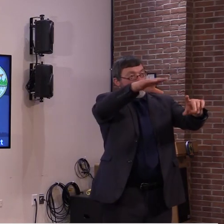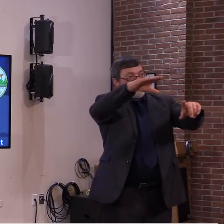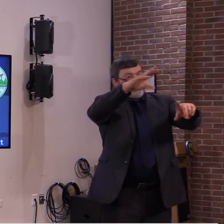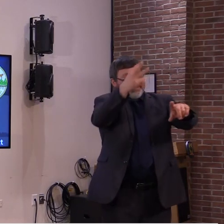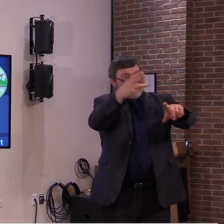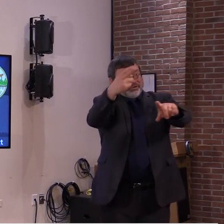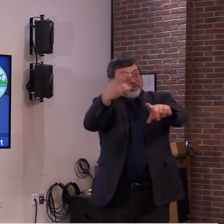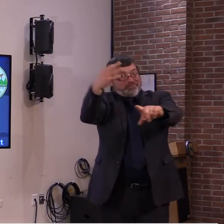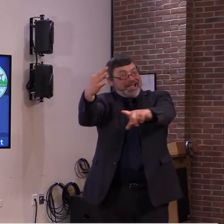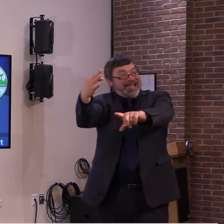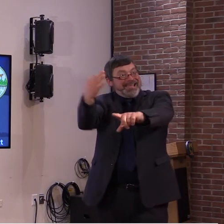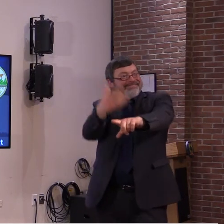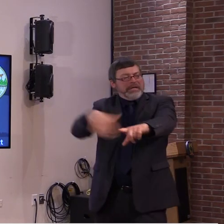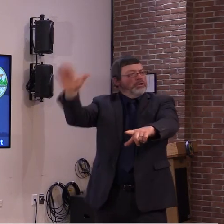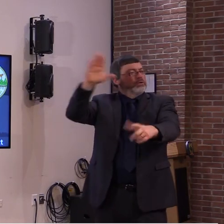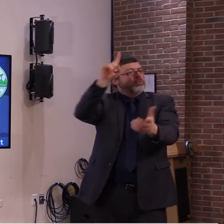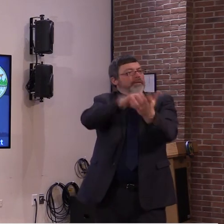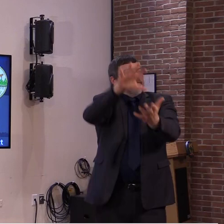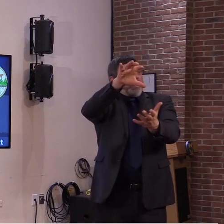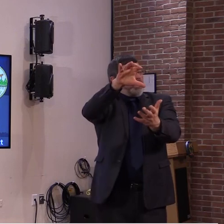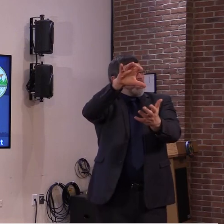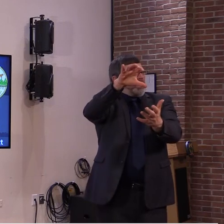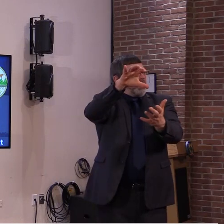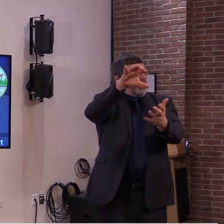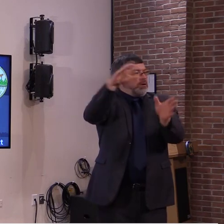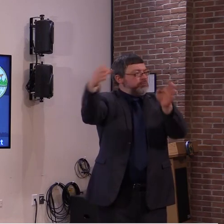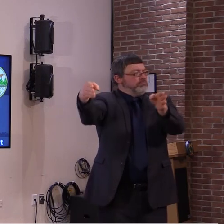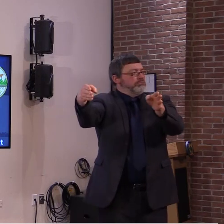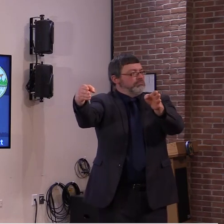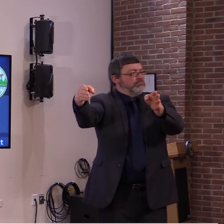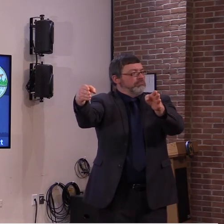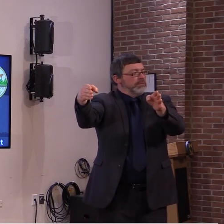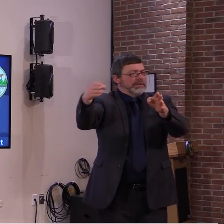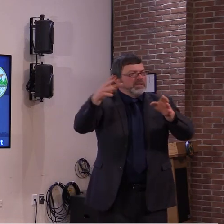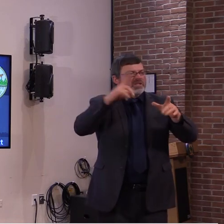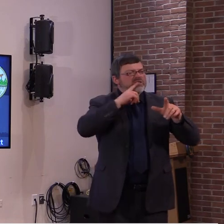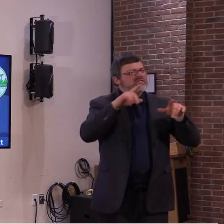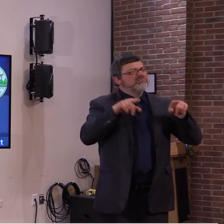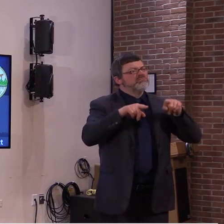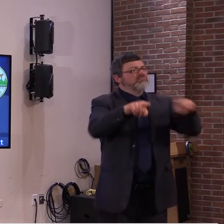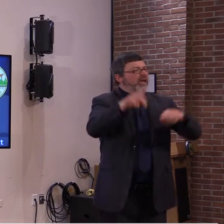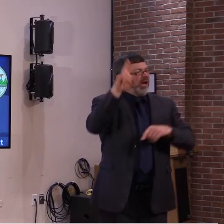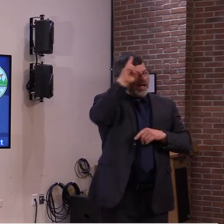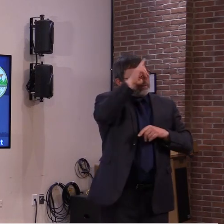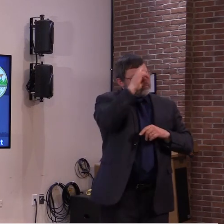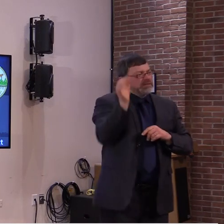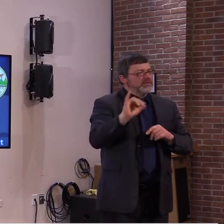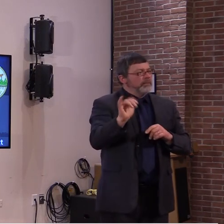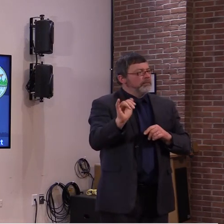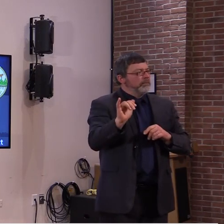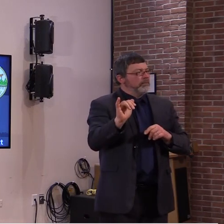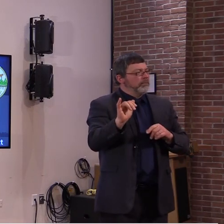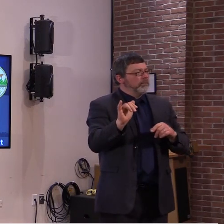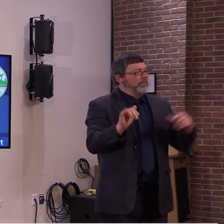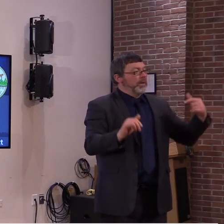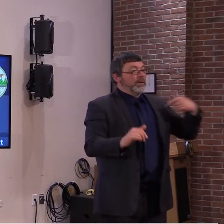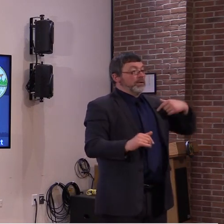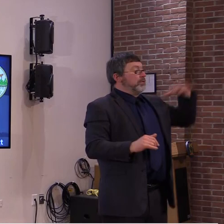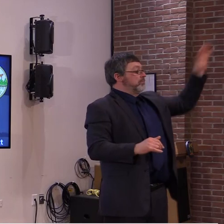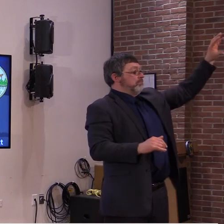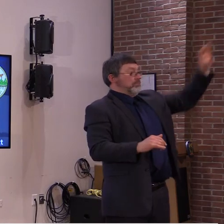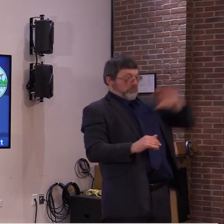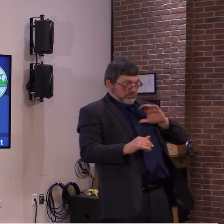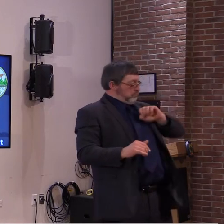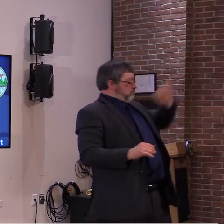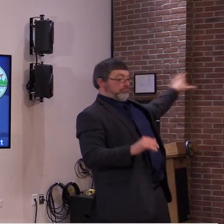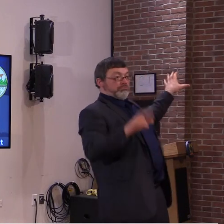hospital. If we send the UVM Medical Center 1,500 doses, which will actually go directly to them from the